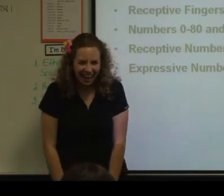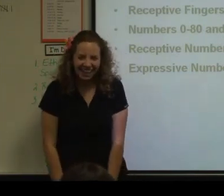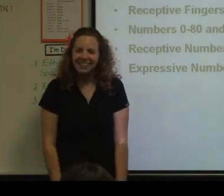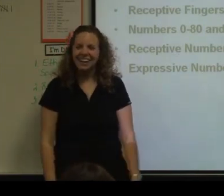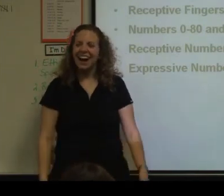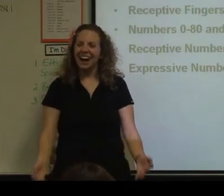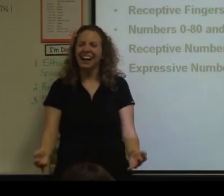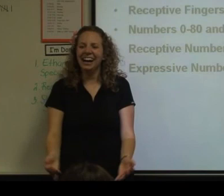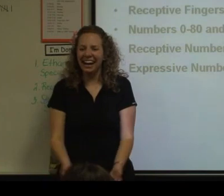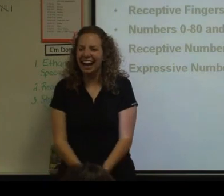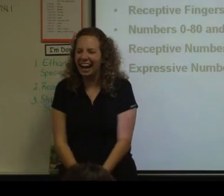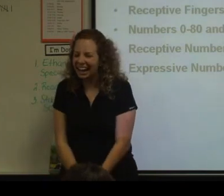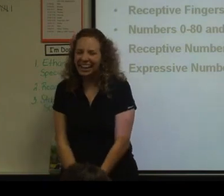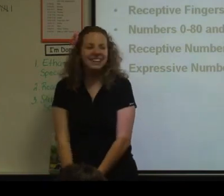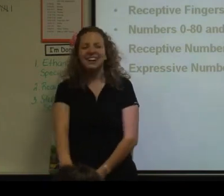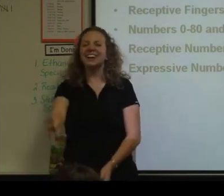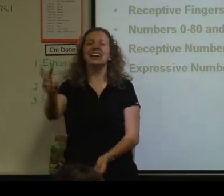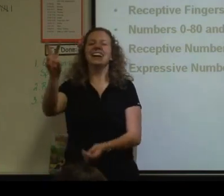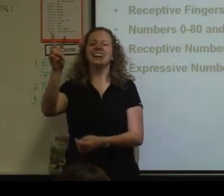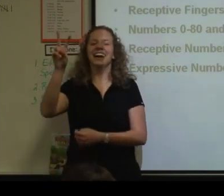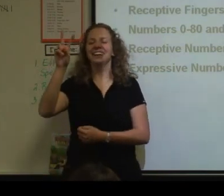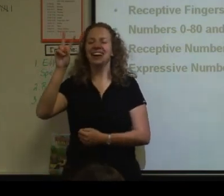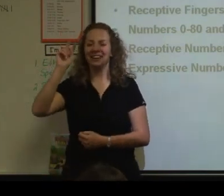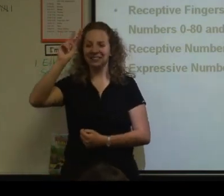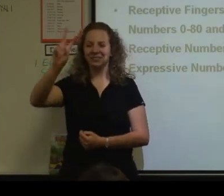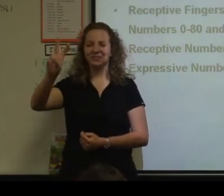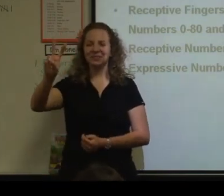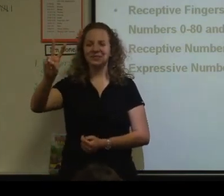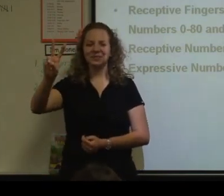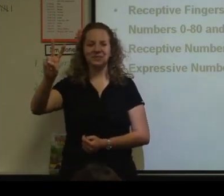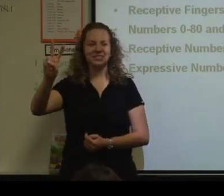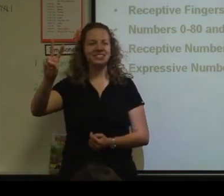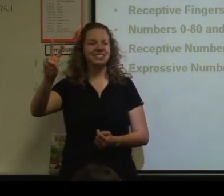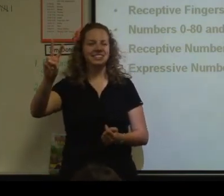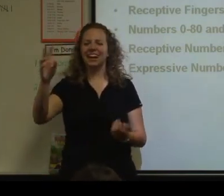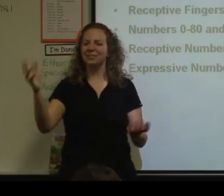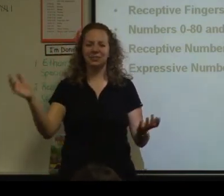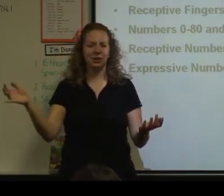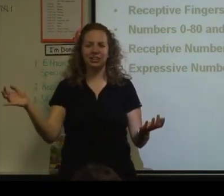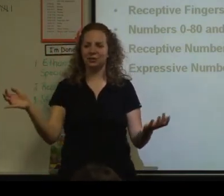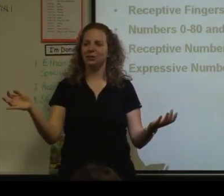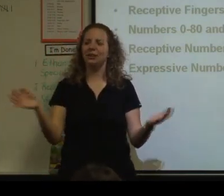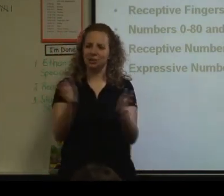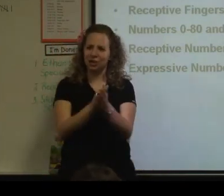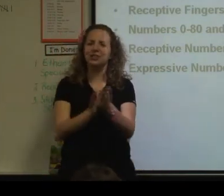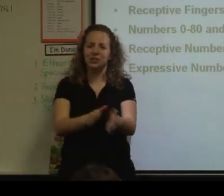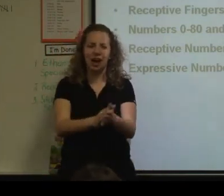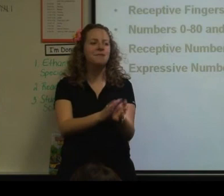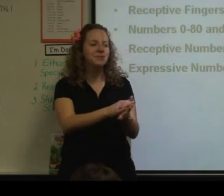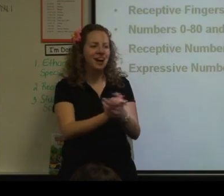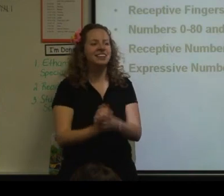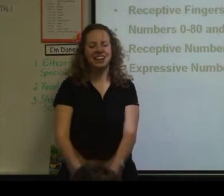I was like, oh, wait a minute. good job. Good. Okay, yeah, okay. It was a trick question. Yeah, it was totally a trick question. Good job, you guys. Yeah,